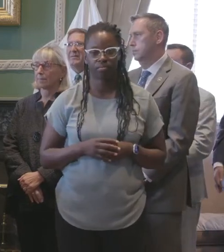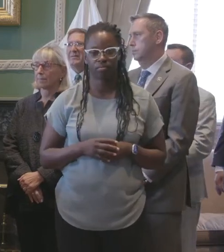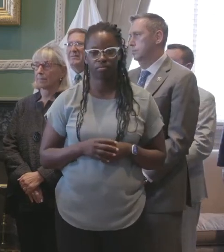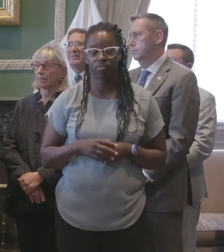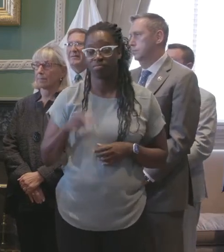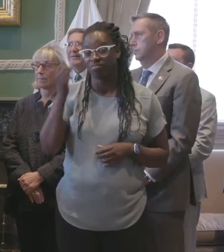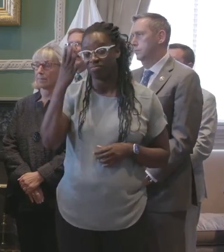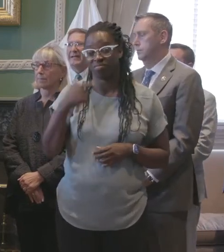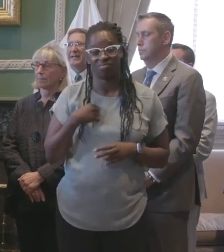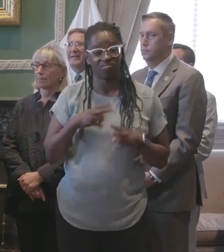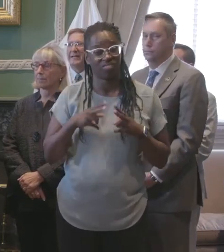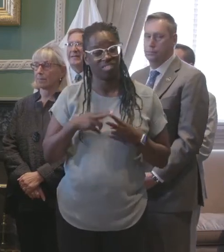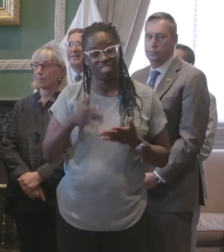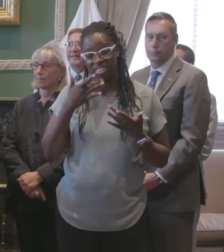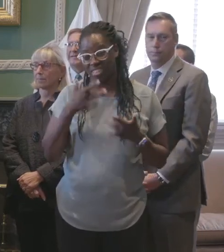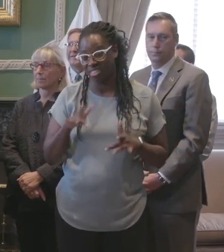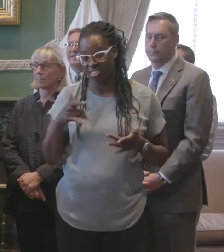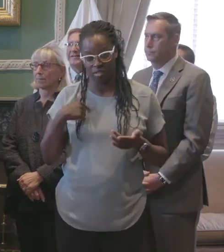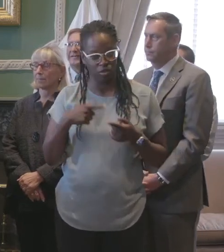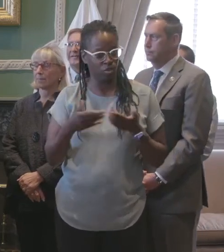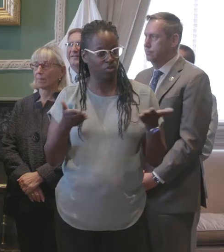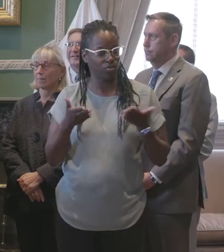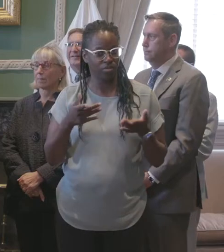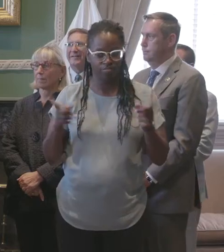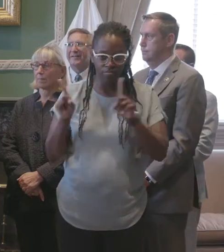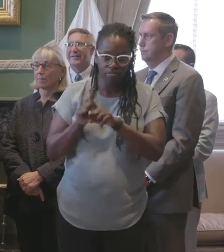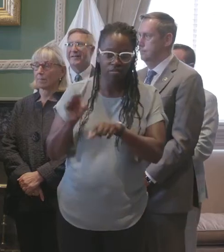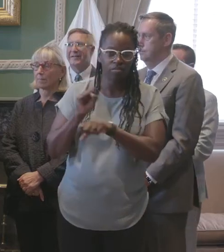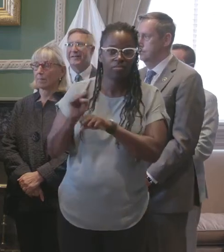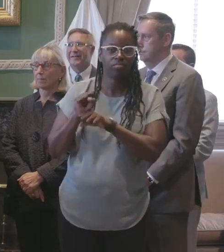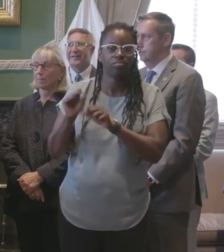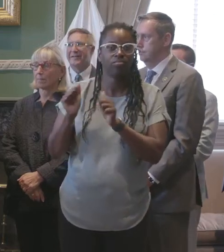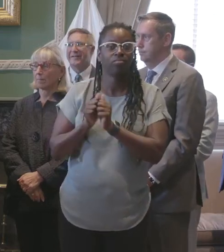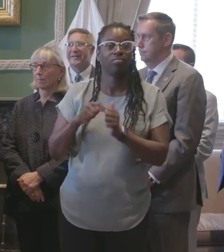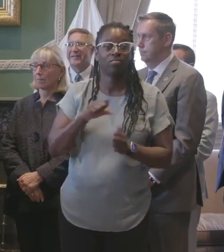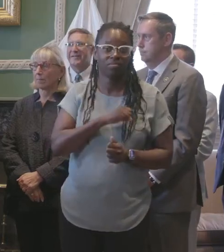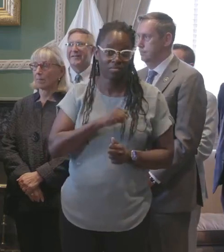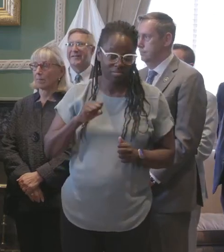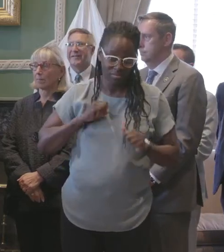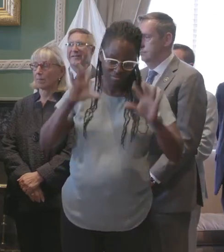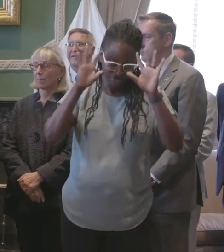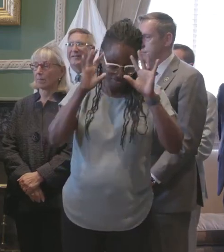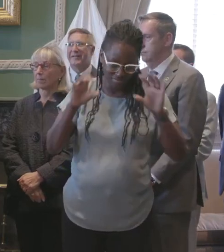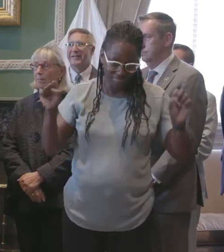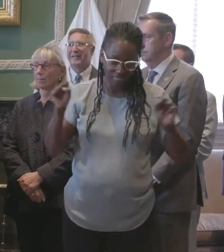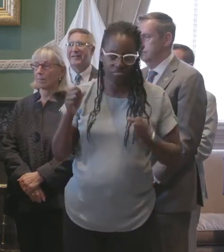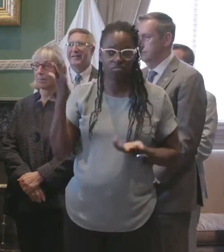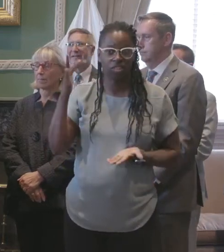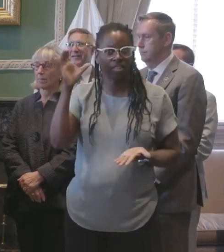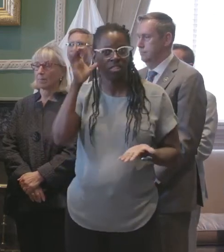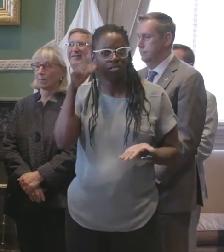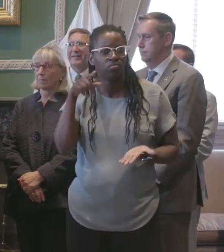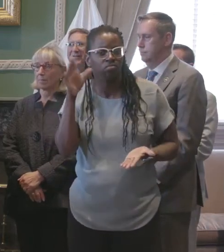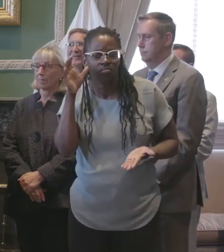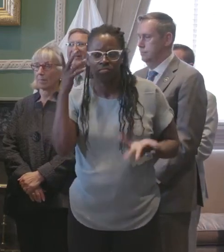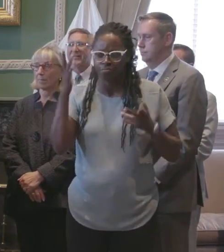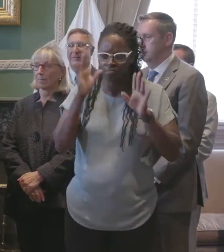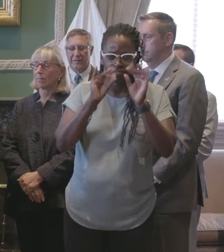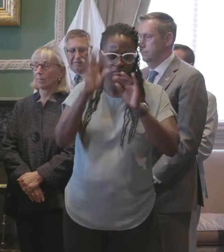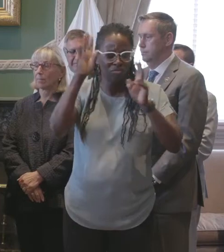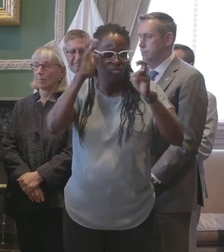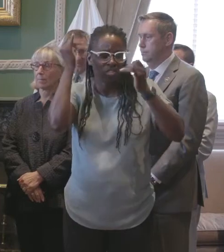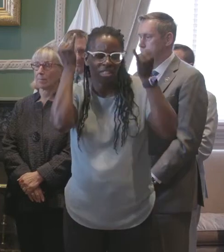Senate President, who, with their creative ideas, have come up with a plan to help educate us a workforce